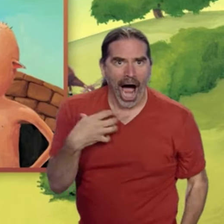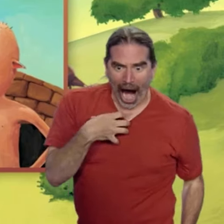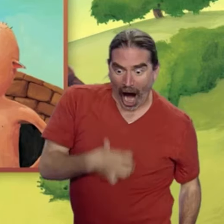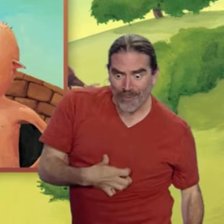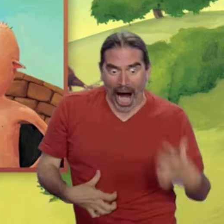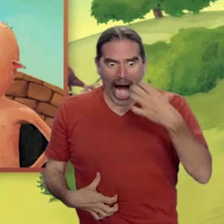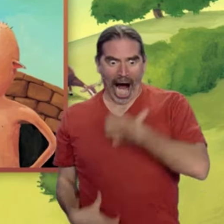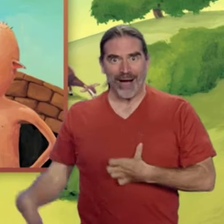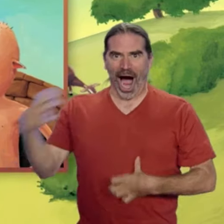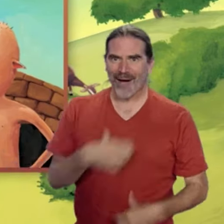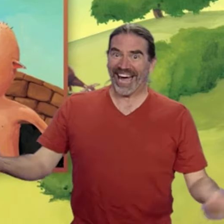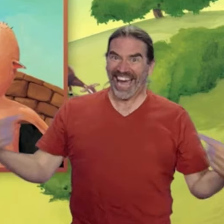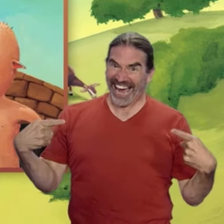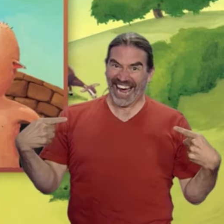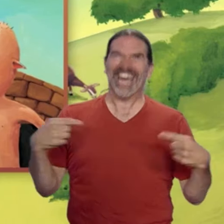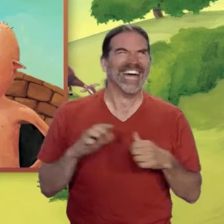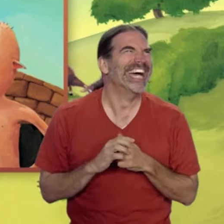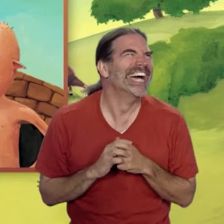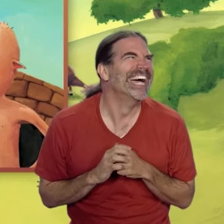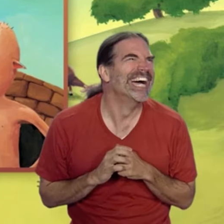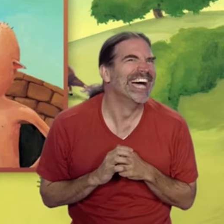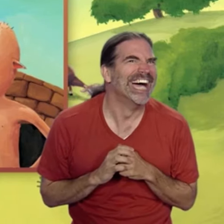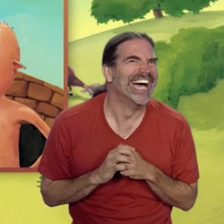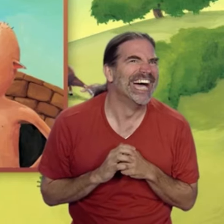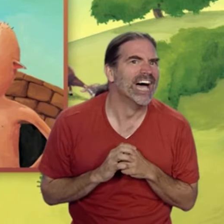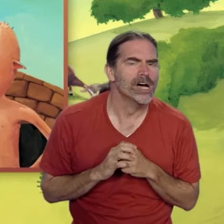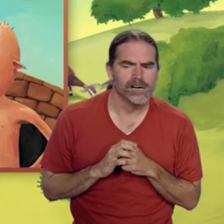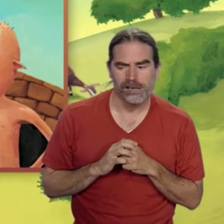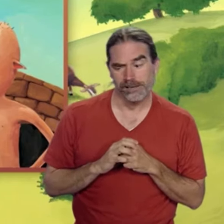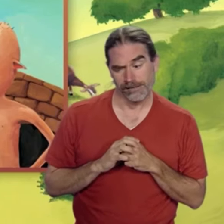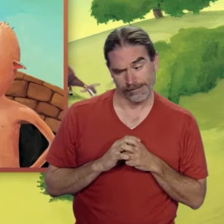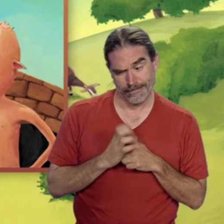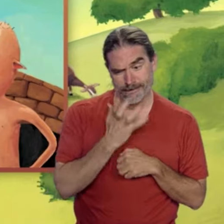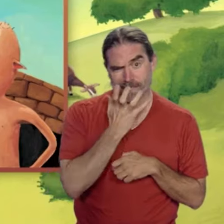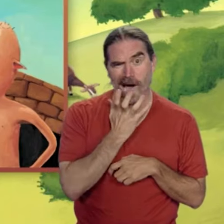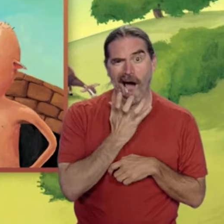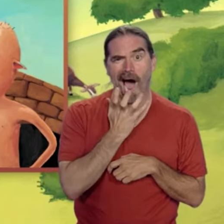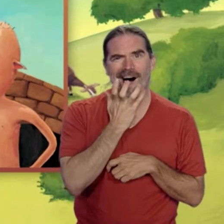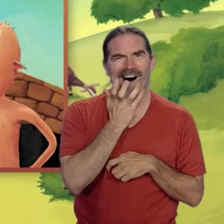eat and eat. I'm really, really, really hungry.